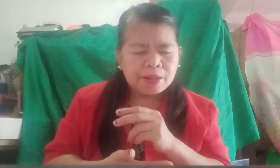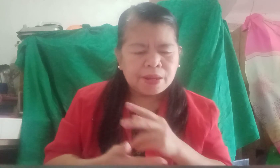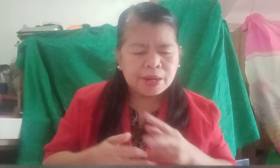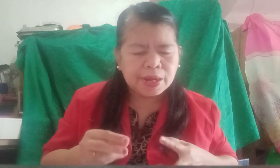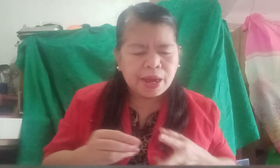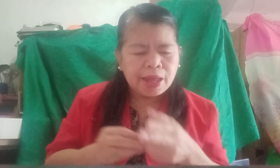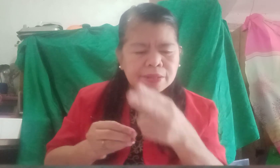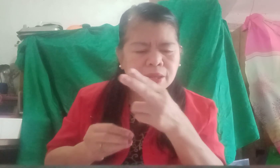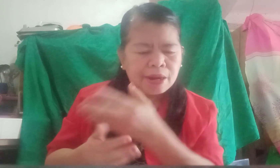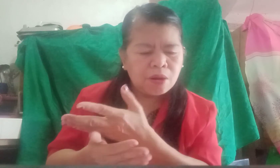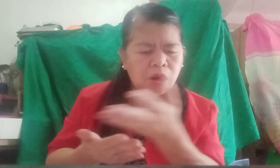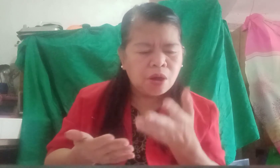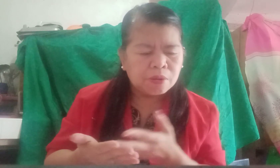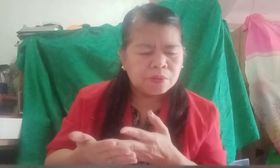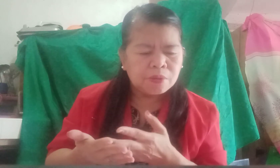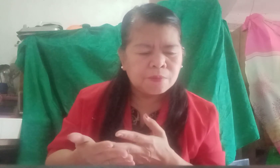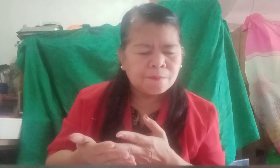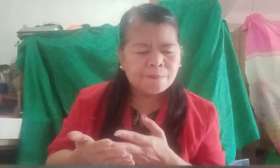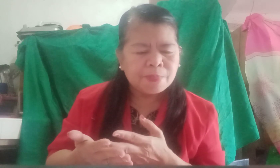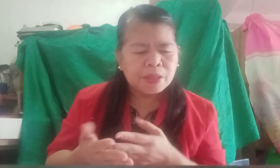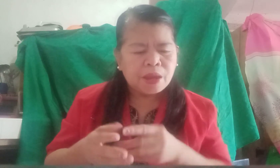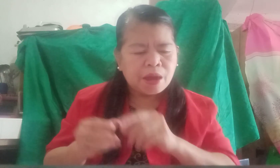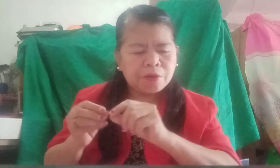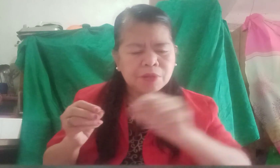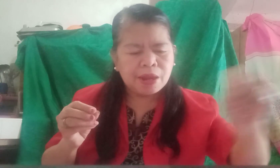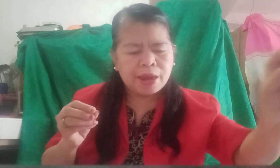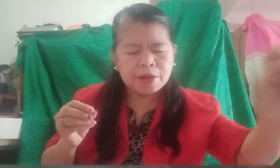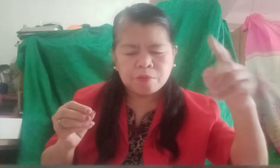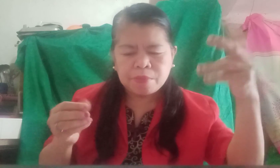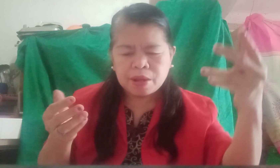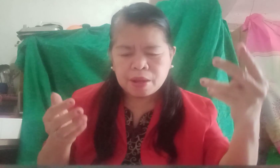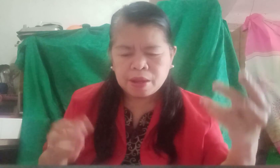Then cut along outline of the